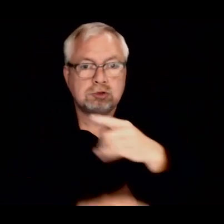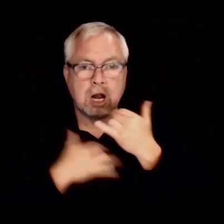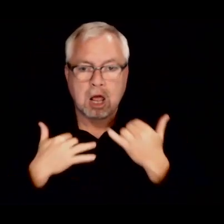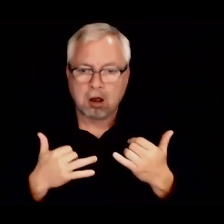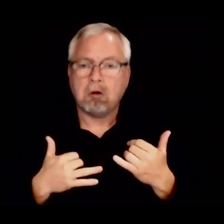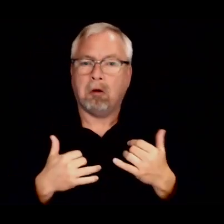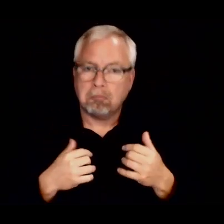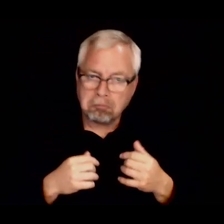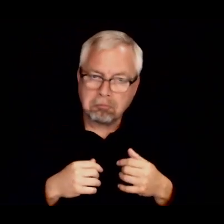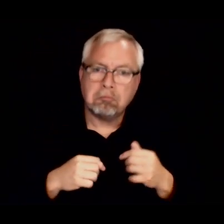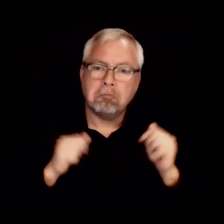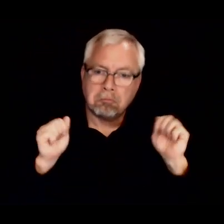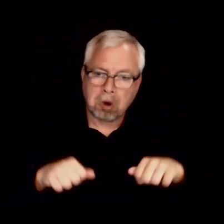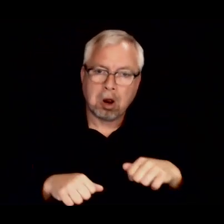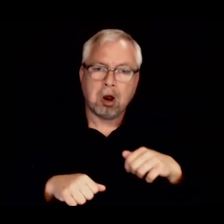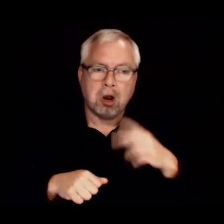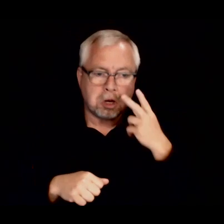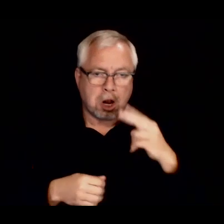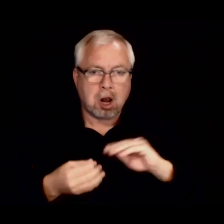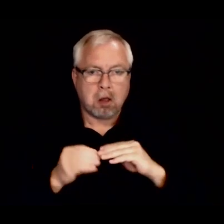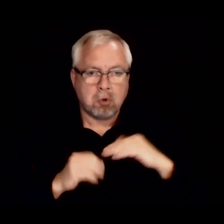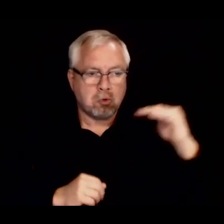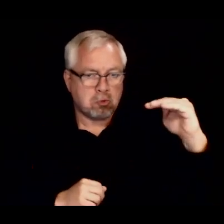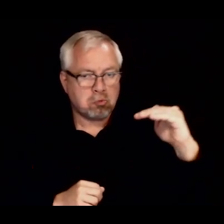being kind of steady use.